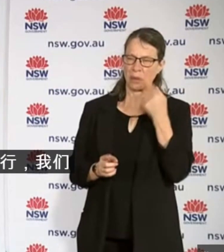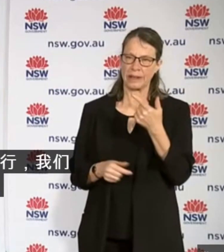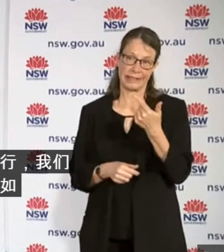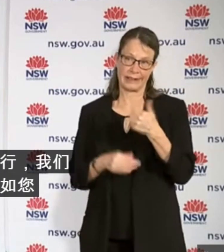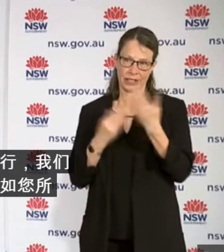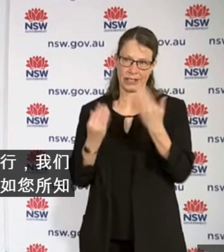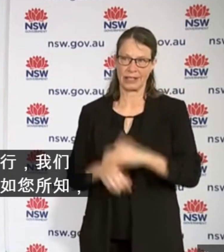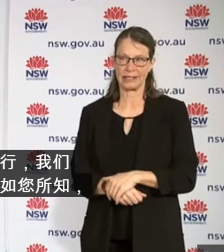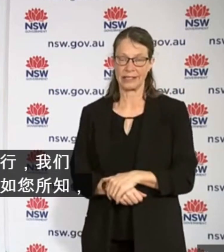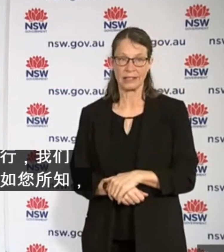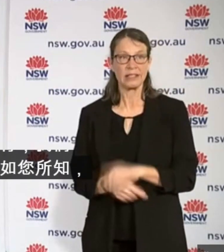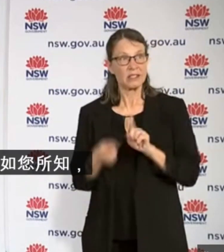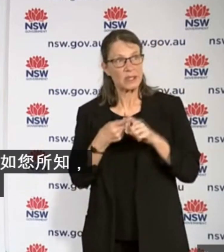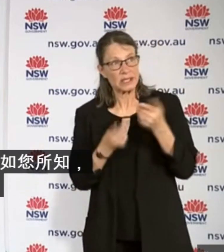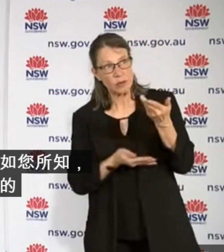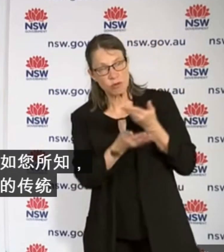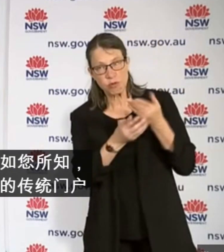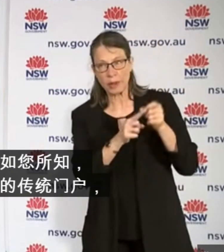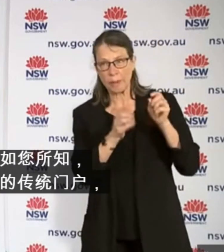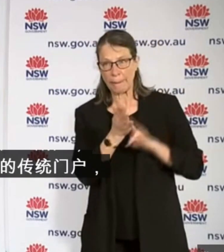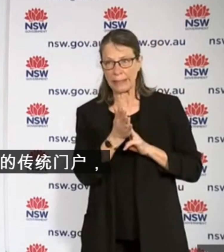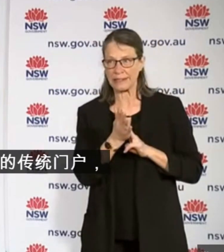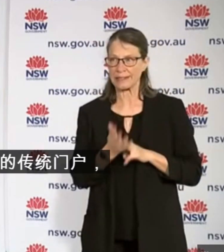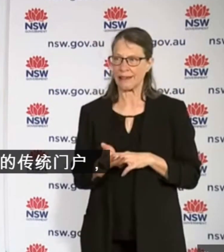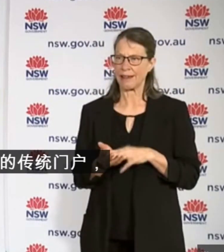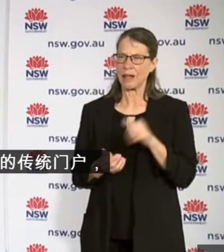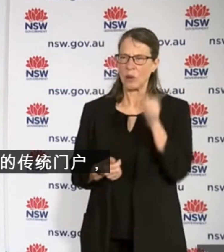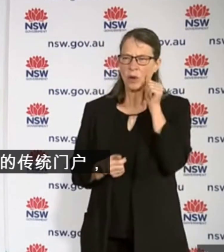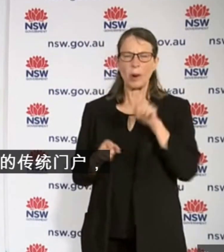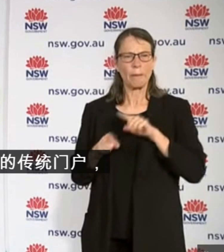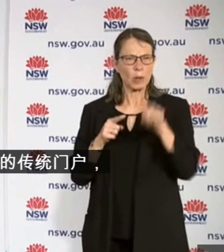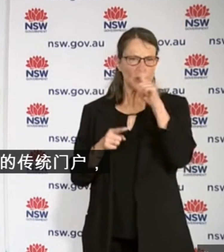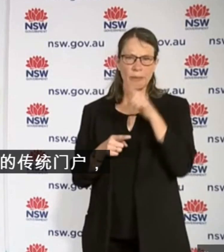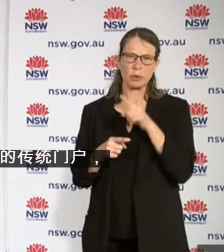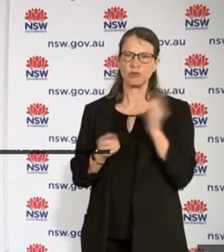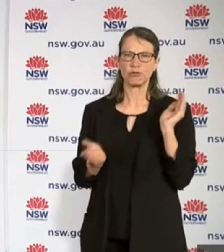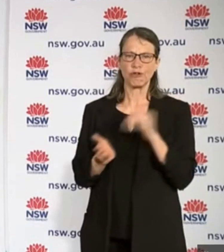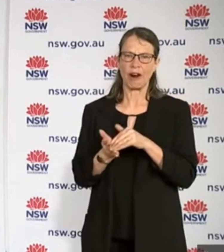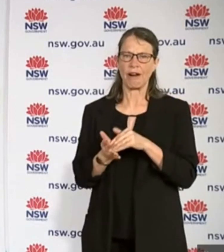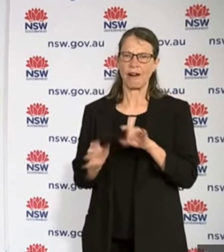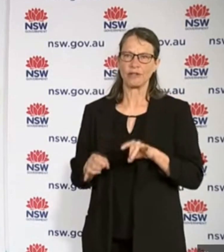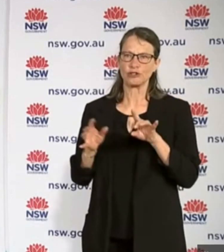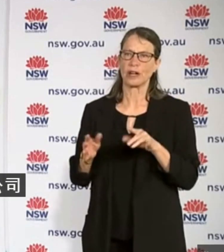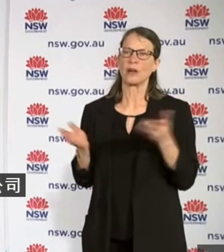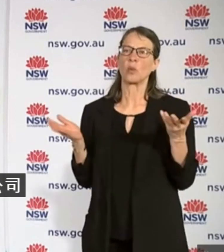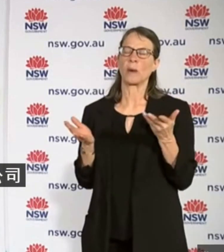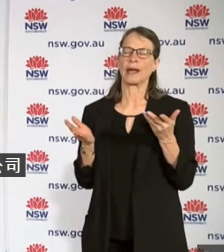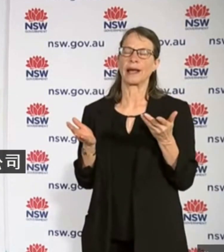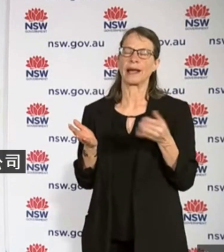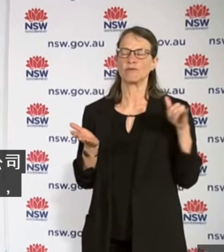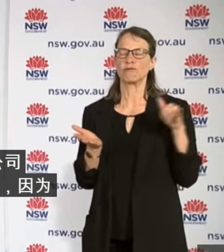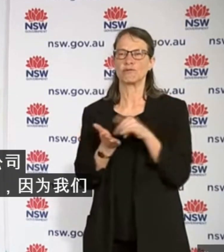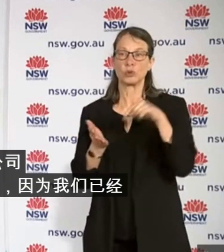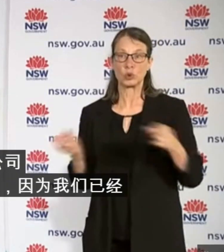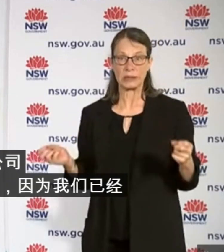really keen, because as we know, Sydney is the traditional gateway to Australia. I'm really keen to make sure that we encourage airlines to resume their flights